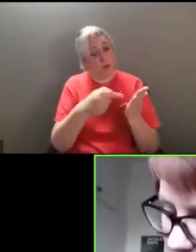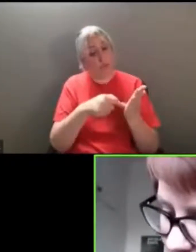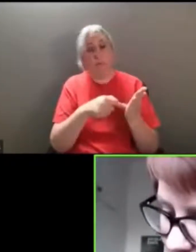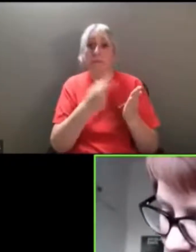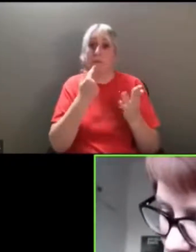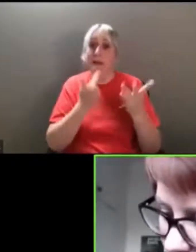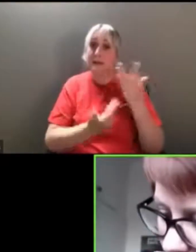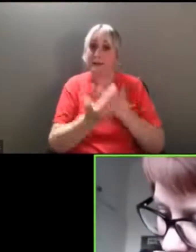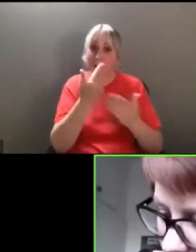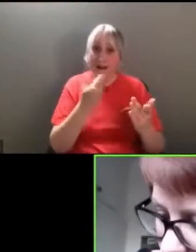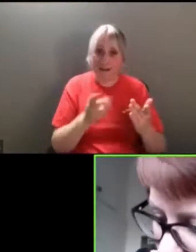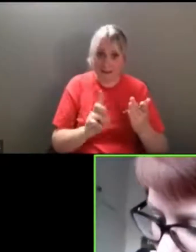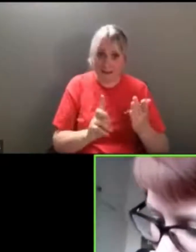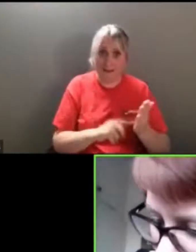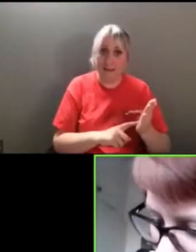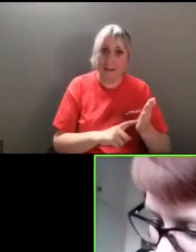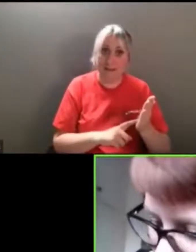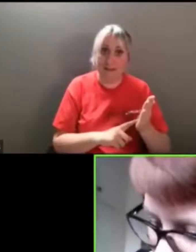that